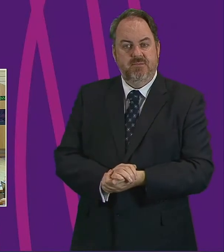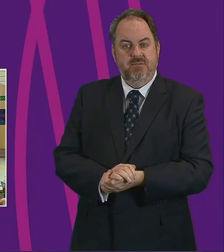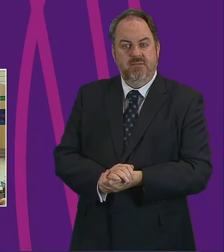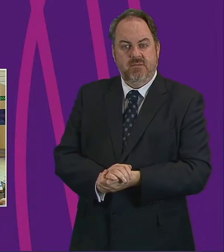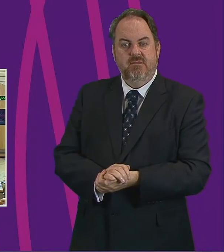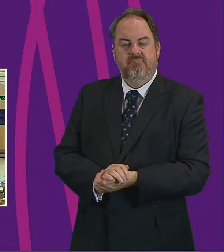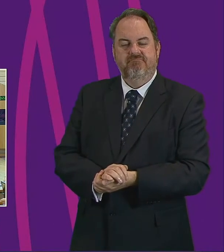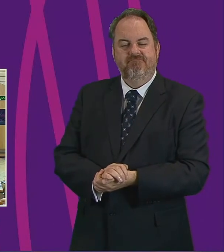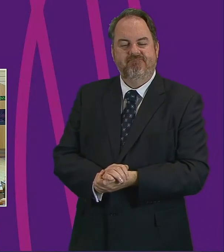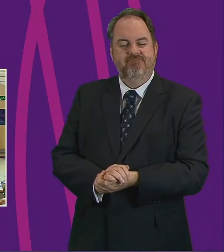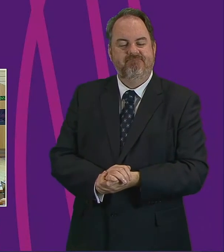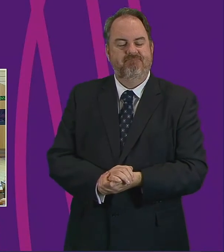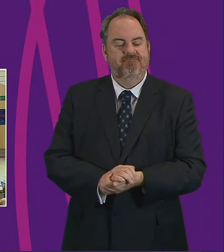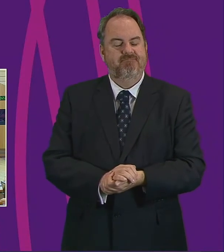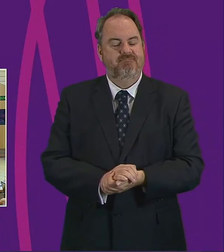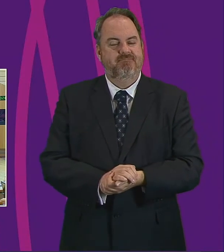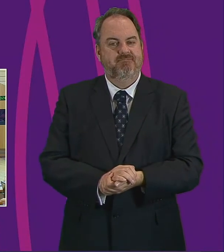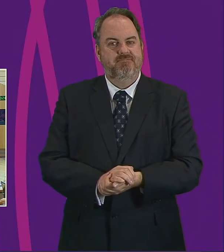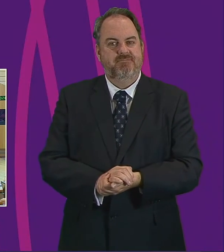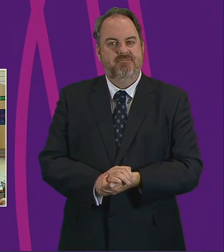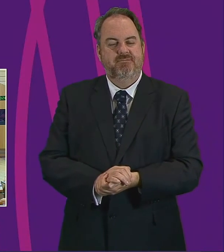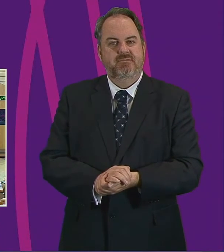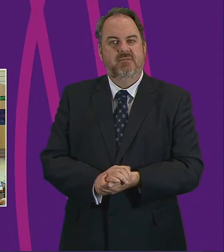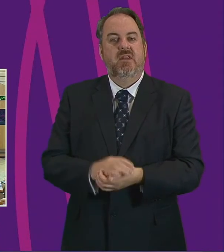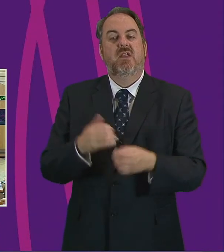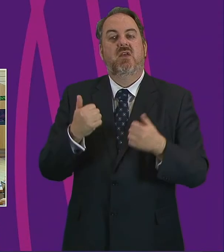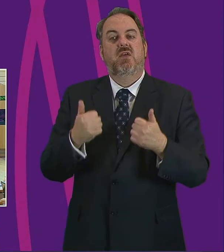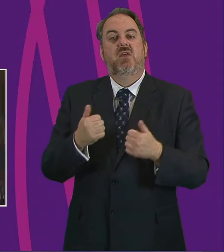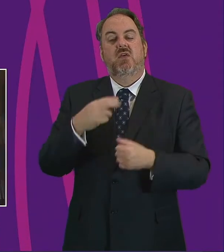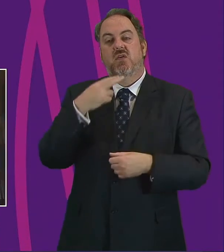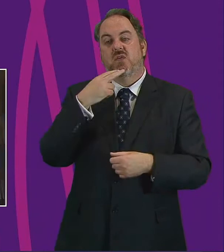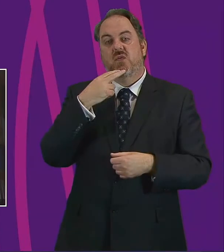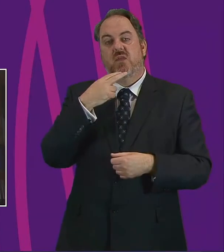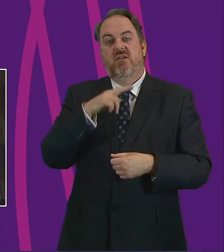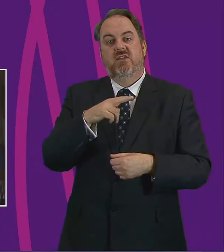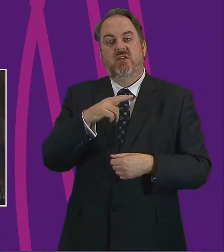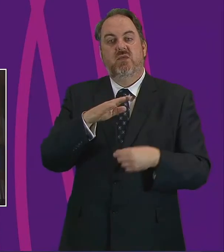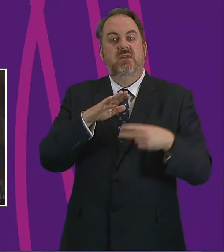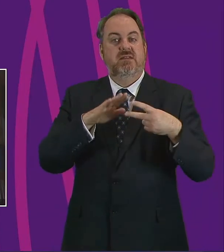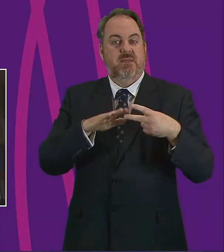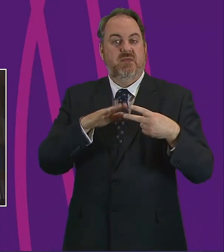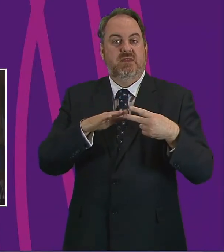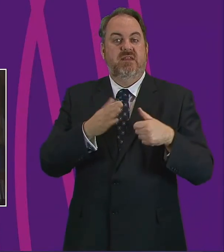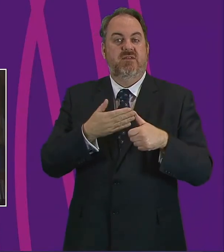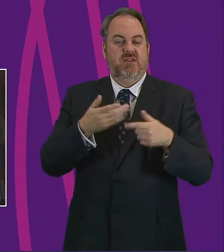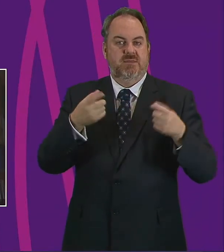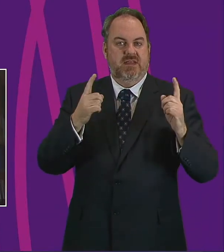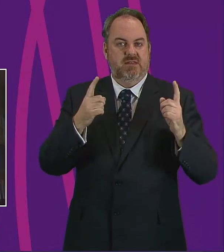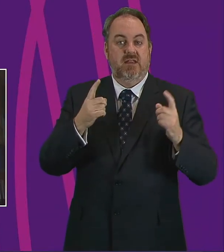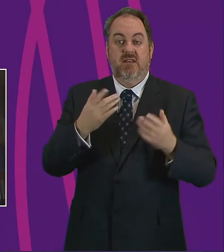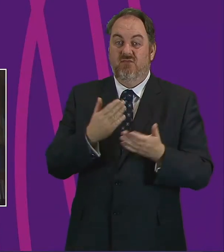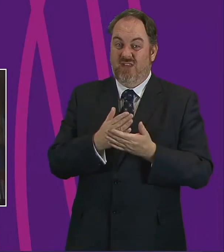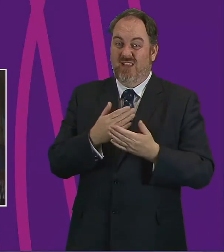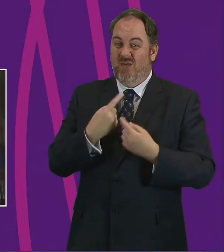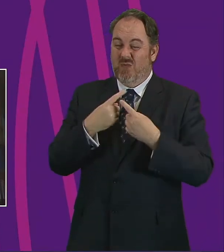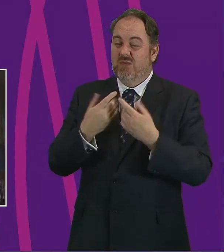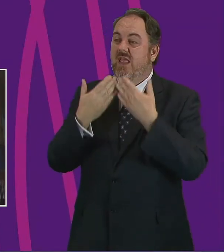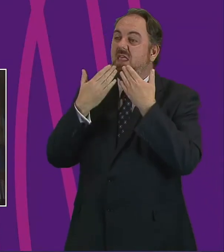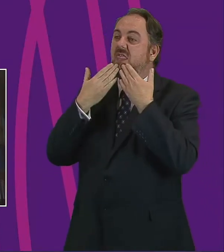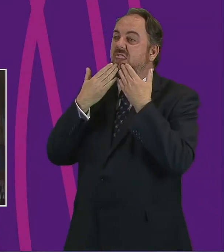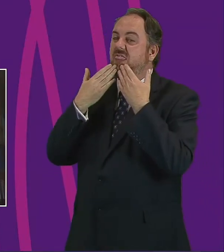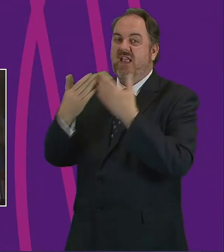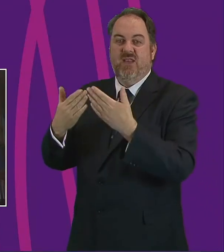Thank you, Presiding Officer, and good afternoon, Deputy First Minister. Can I also add my thanks to teachers and staff